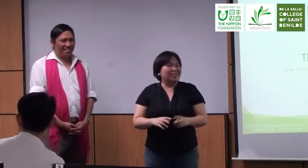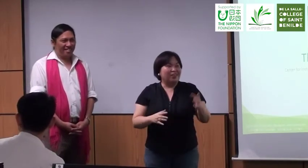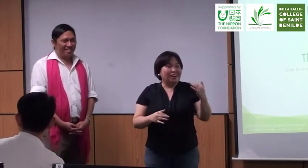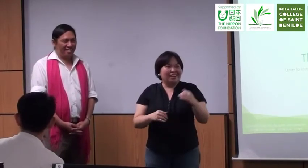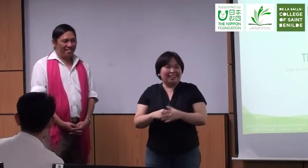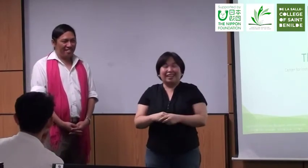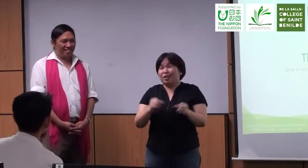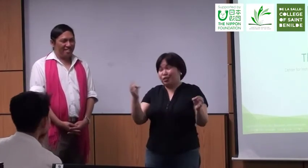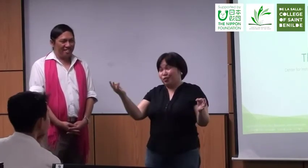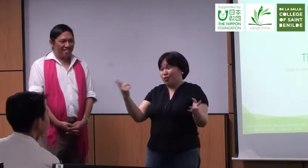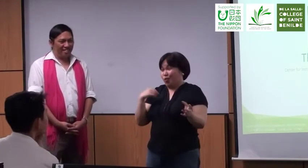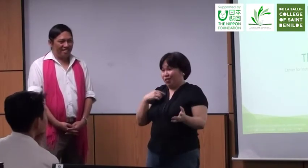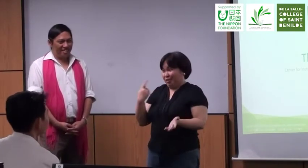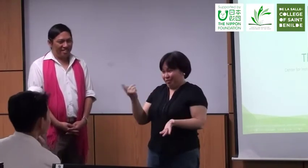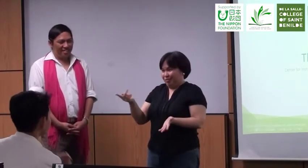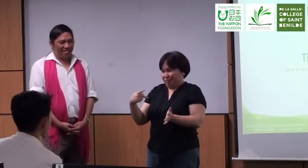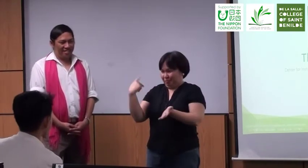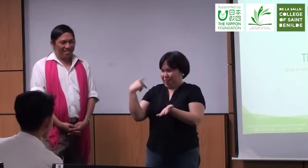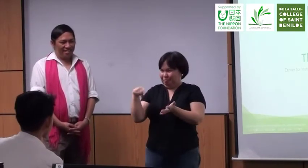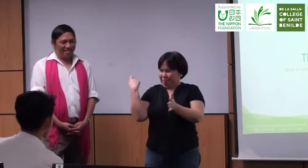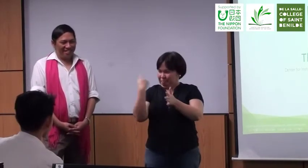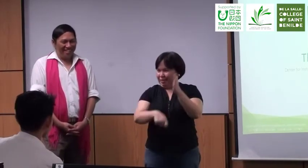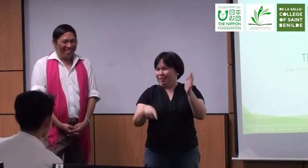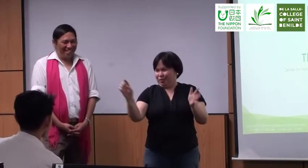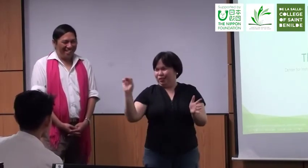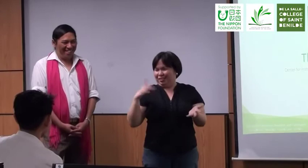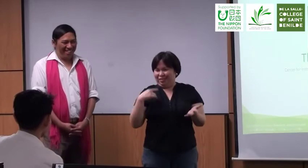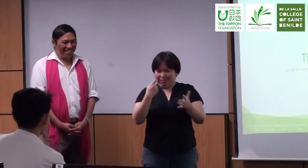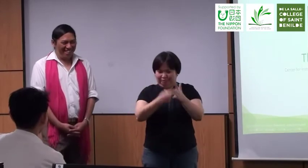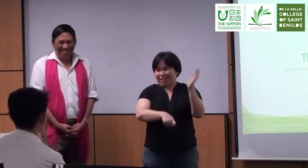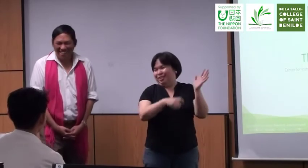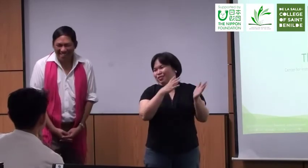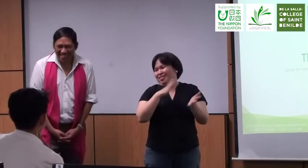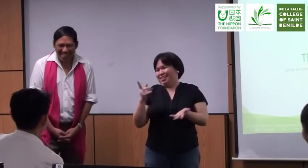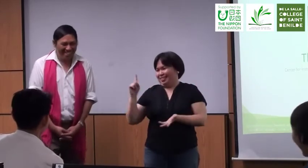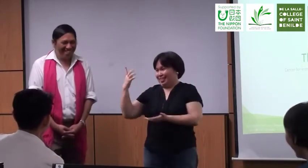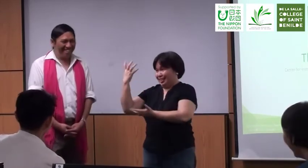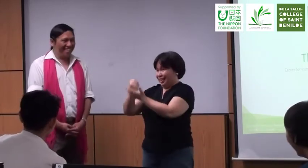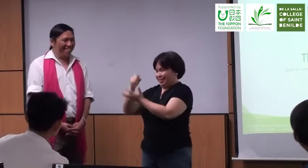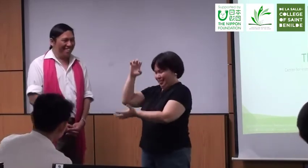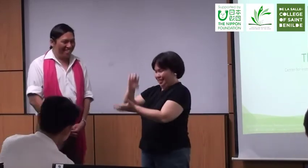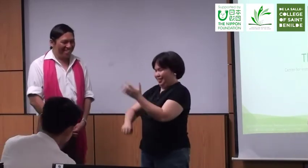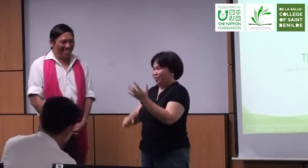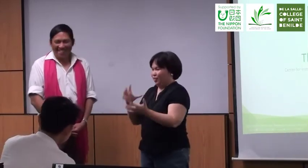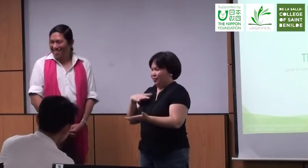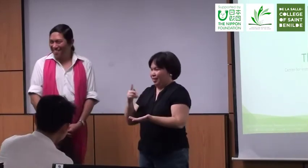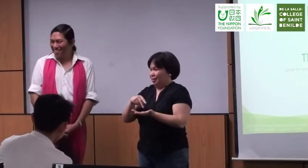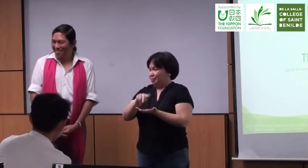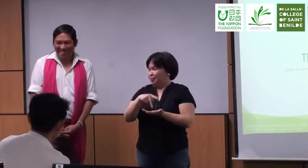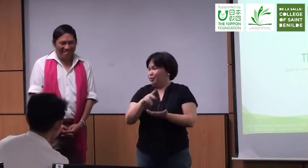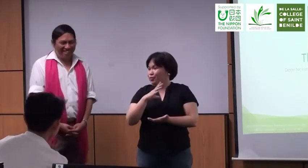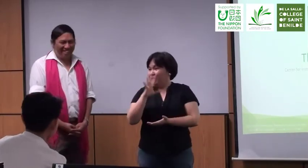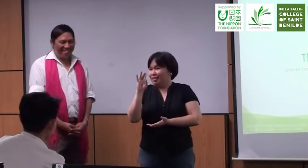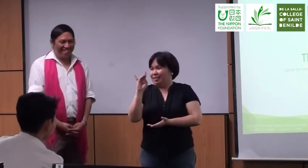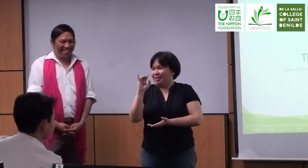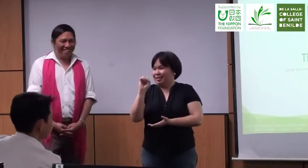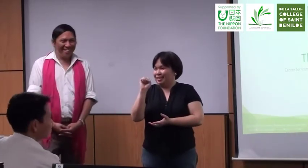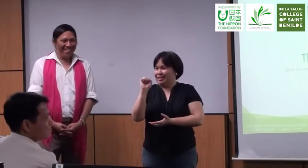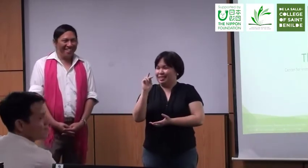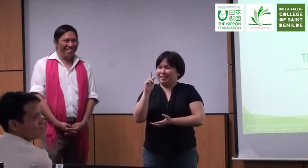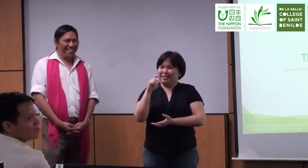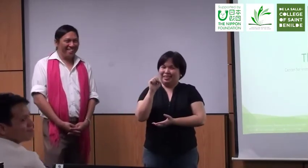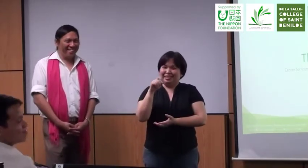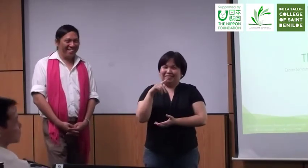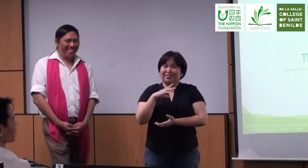Yes, unless you will pay and you're willing to have your salary deducted for your disk space.